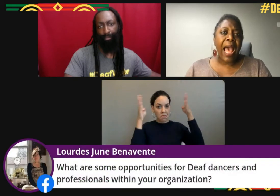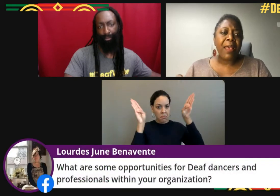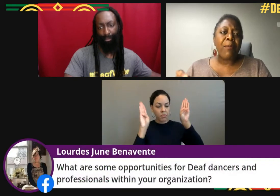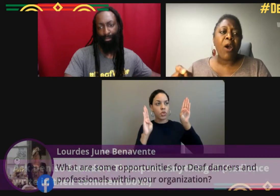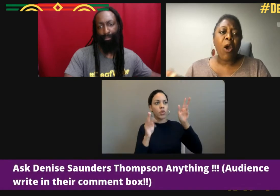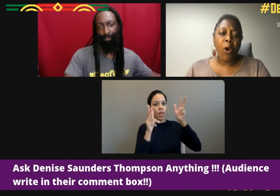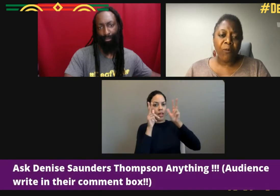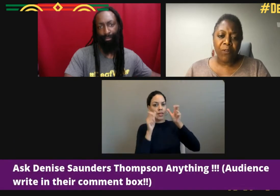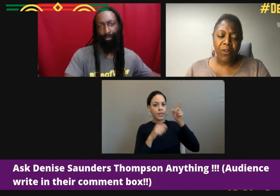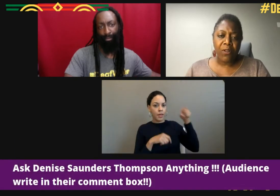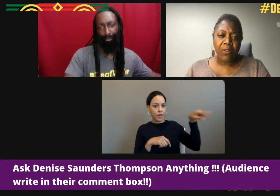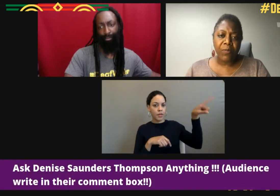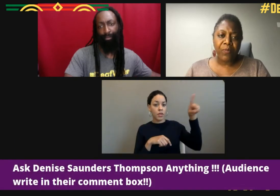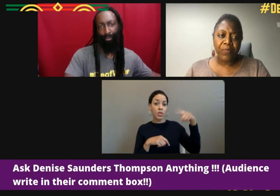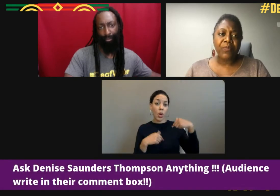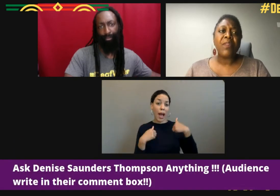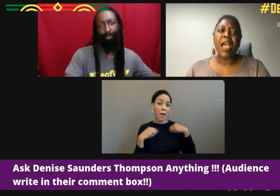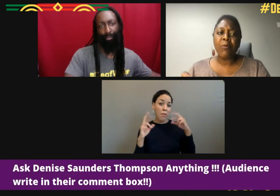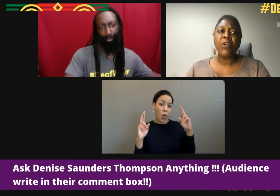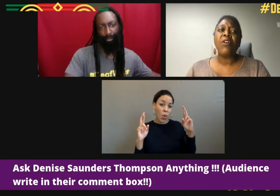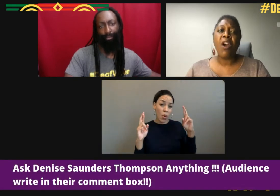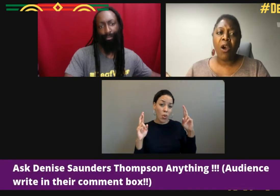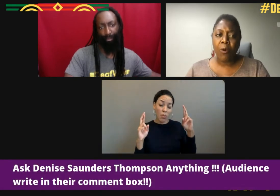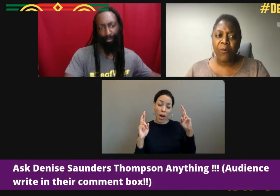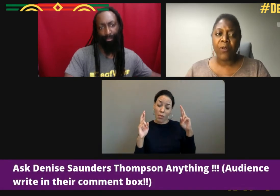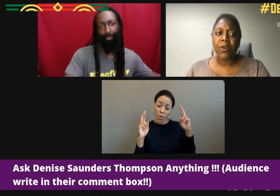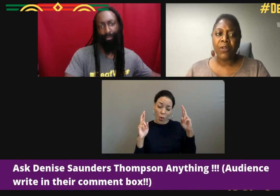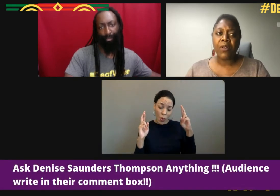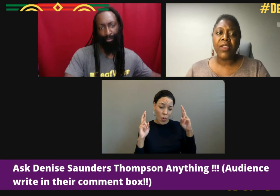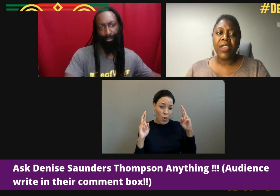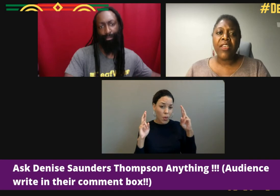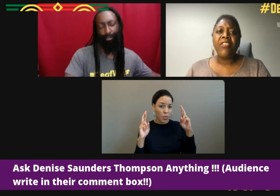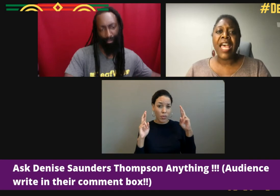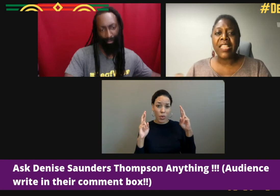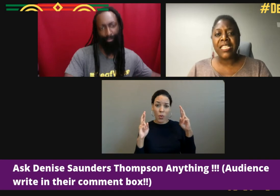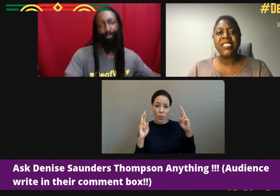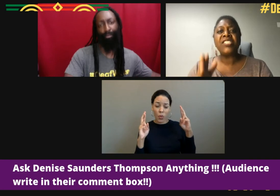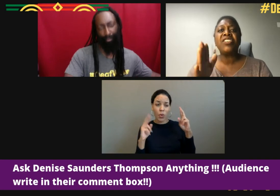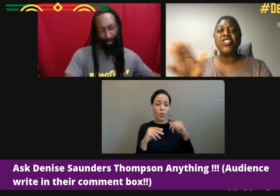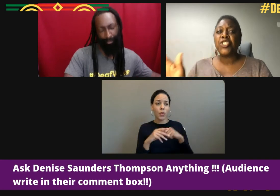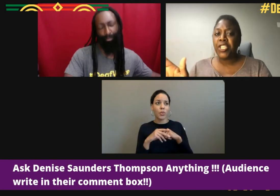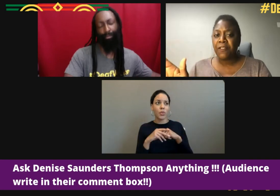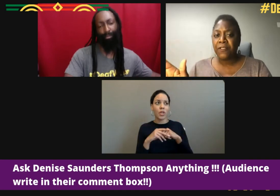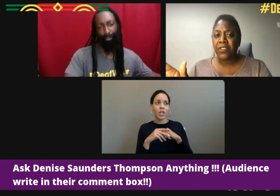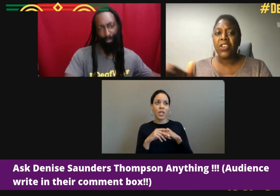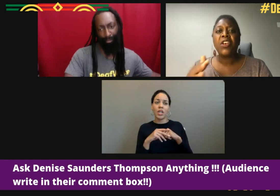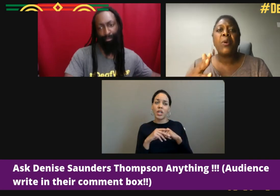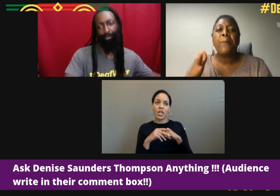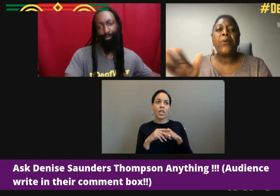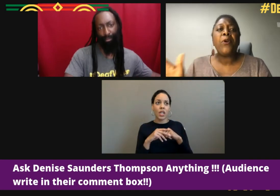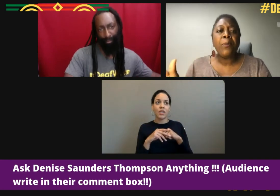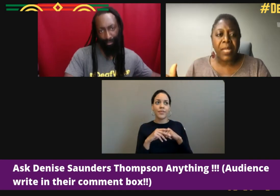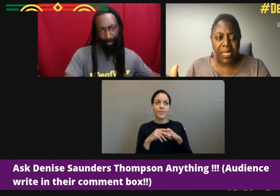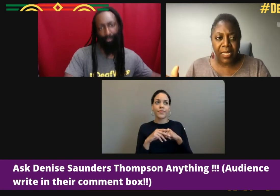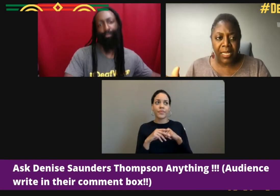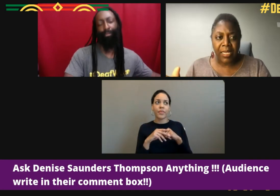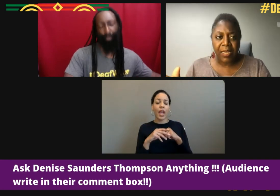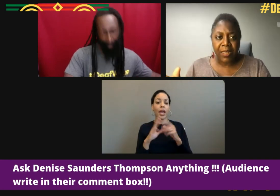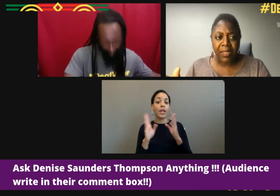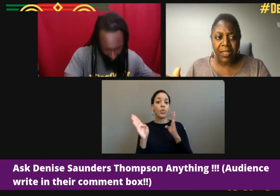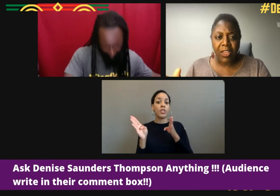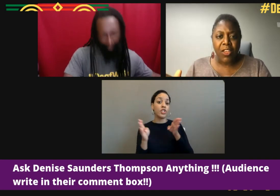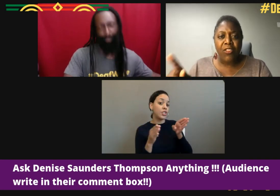So I'm hopeful, I'm real hopeful that this is a shift